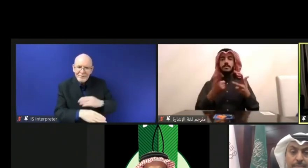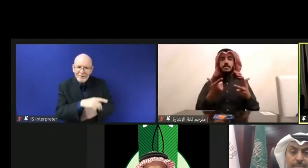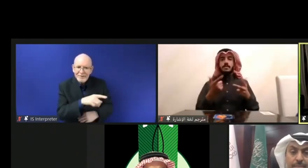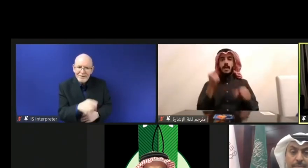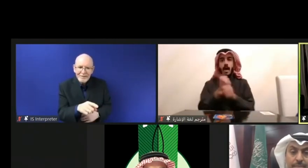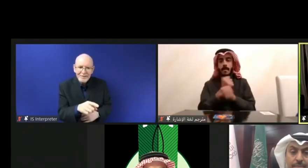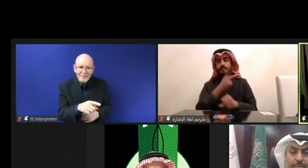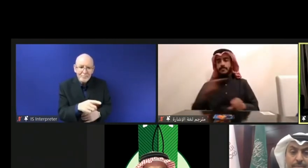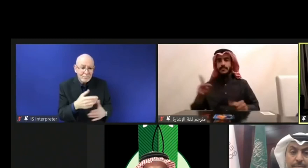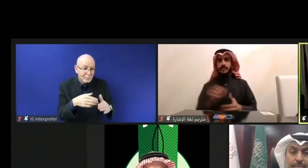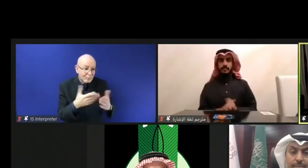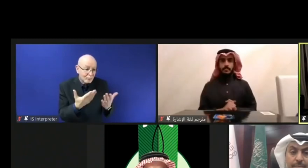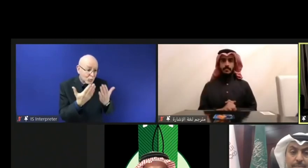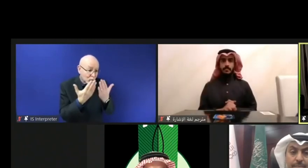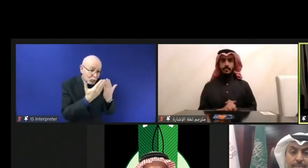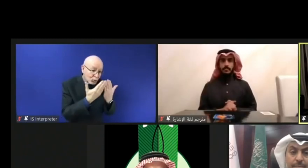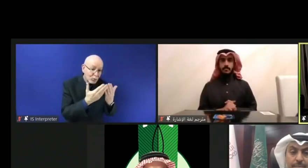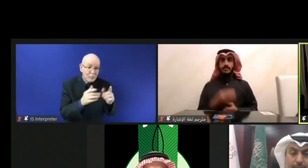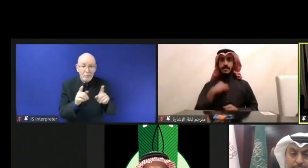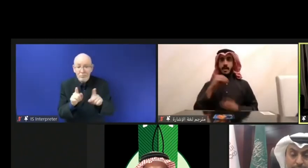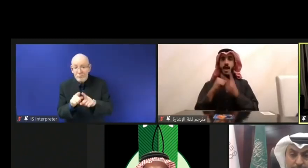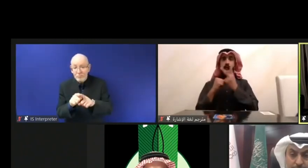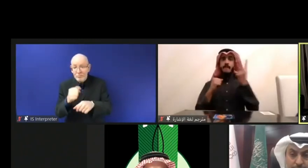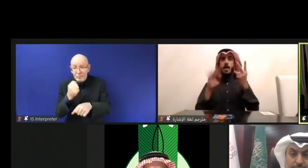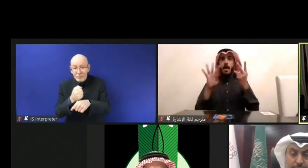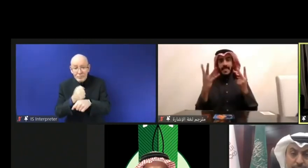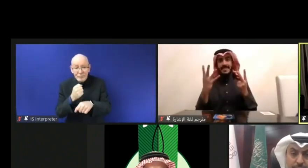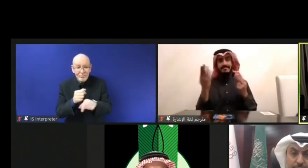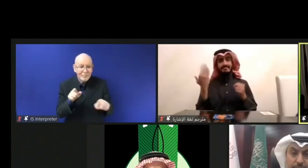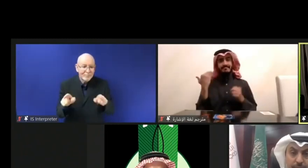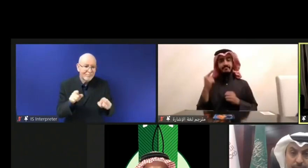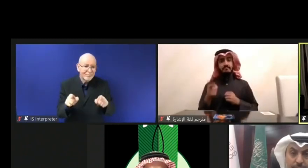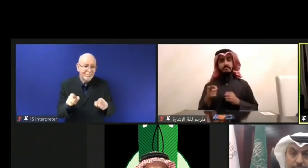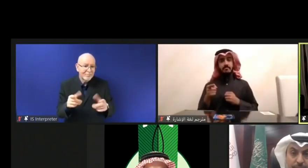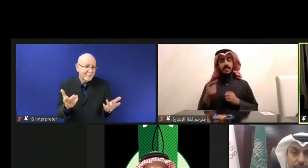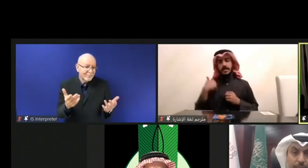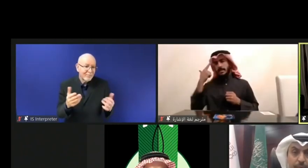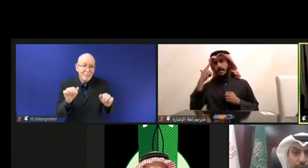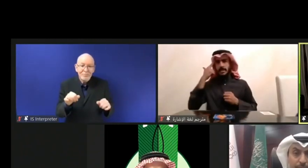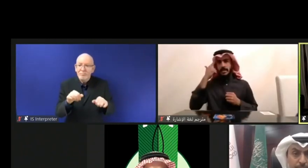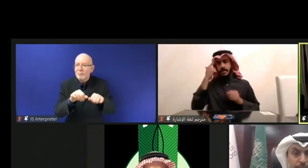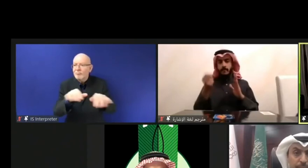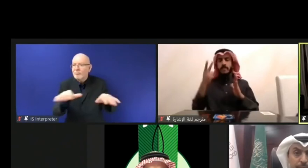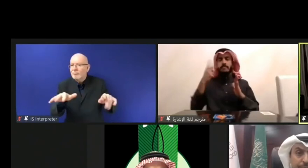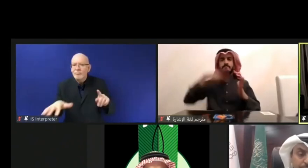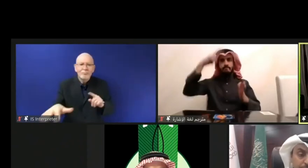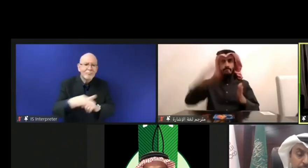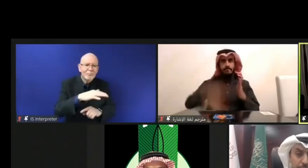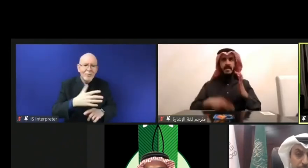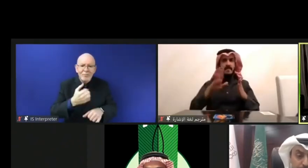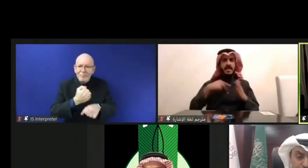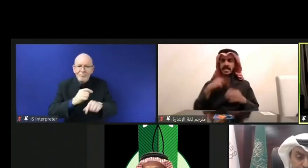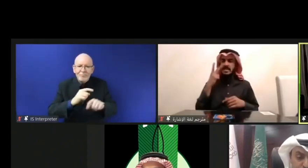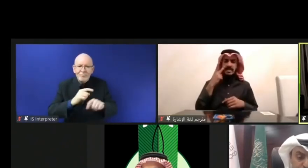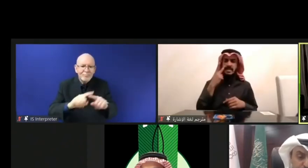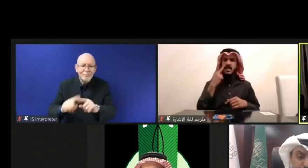Around in 2014, we decided that there was a missing link